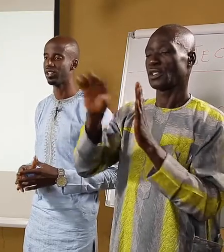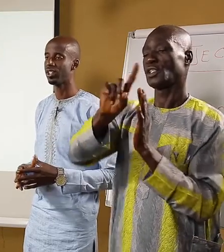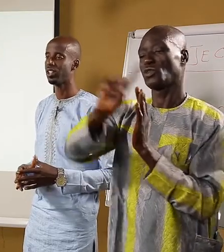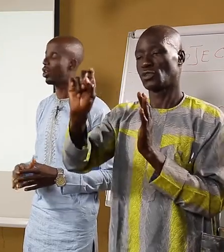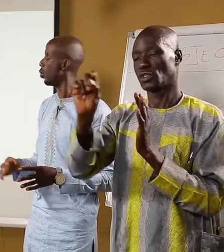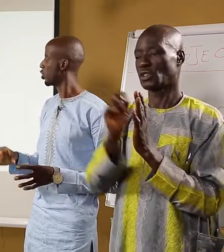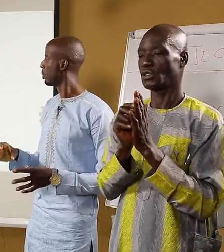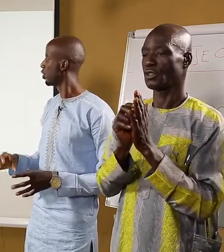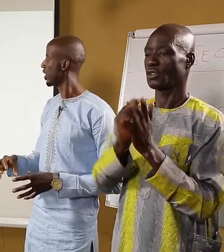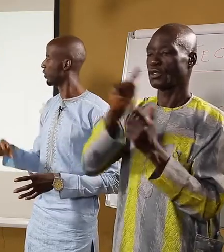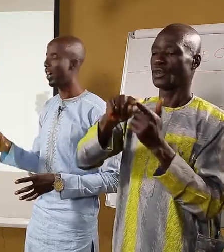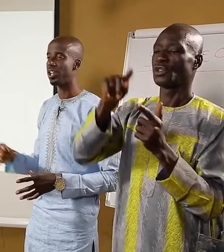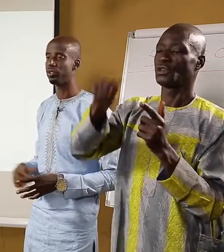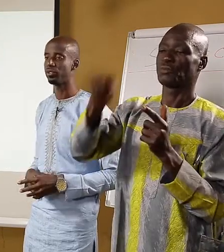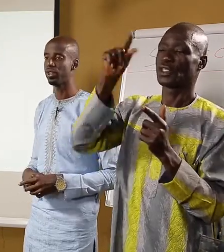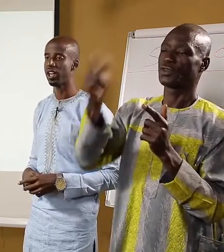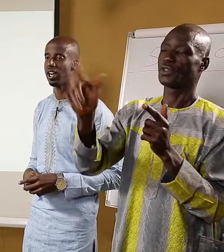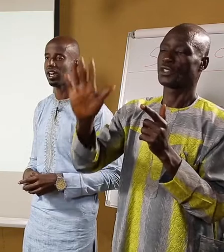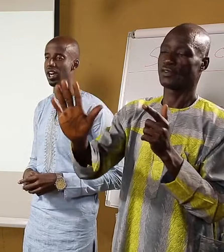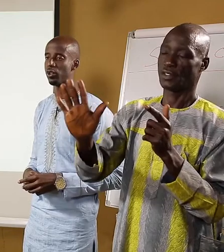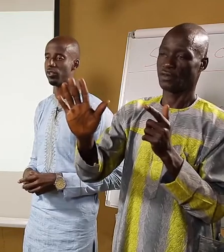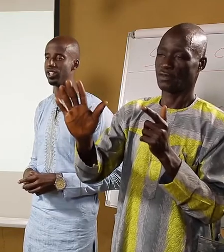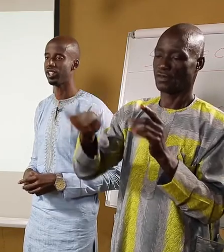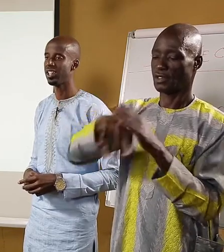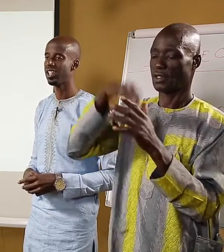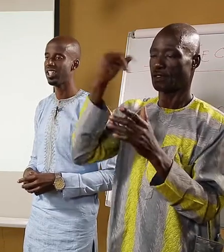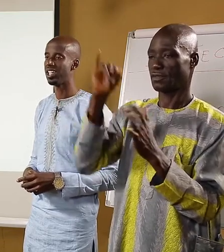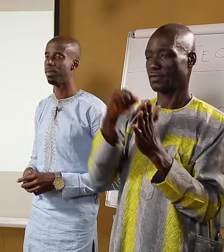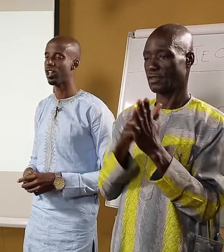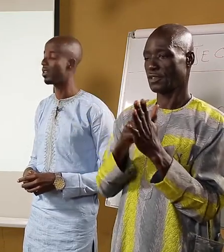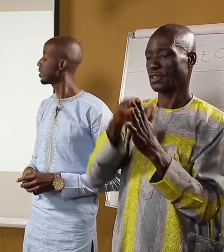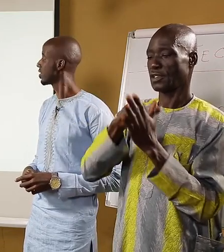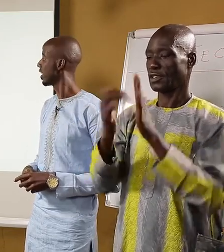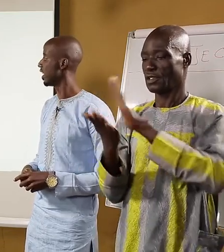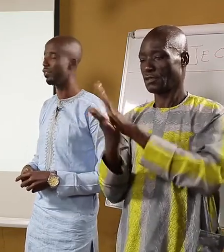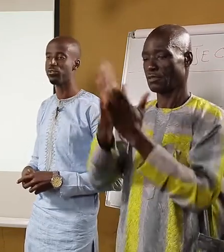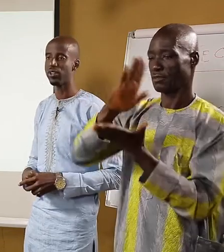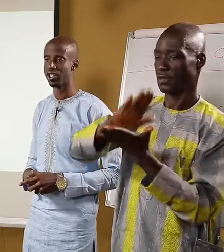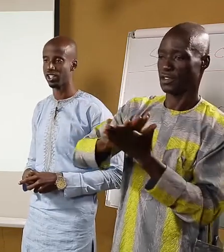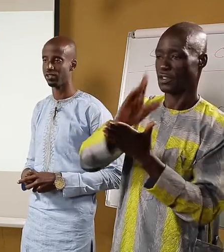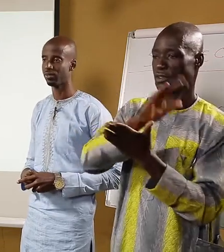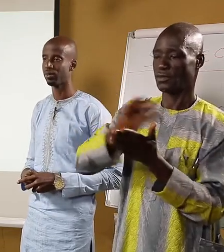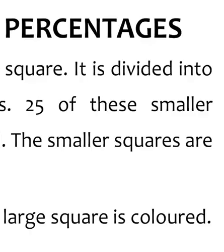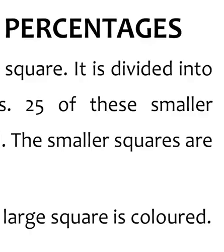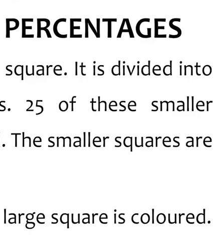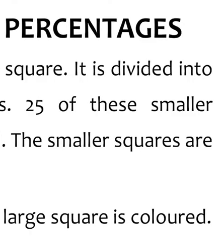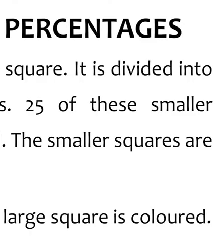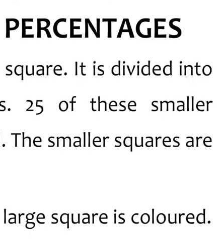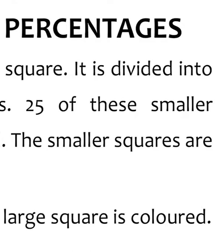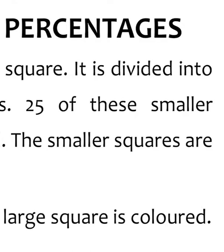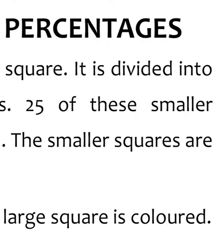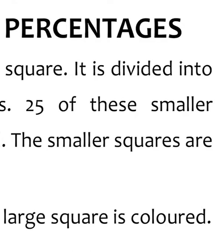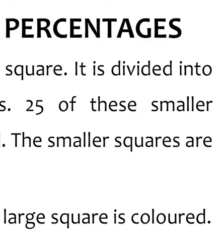100, when you pick 25 out of it, it becomes a fraction. And